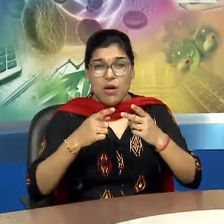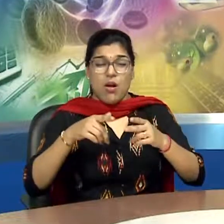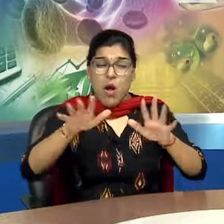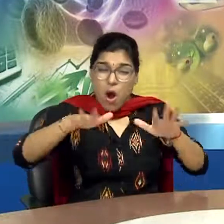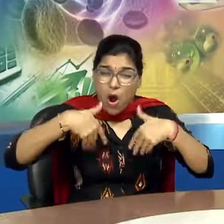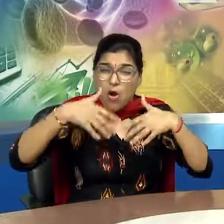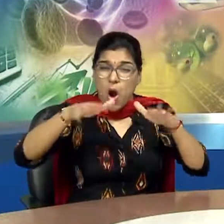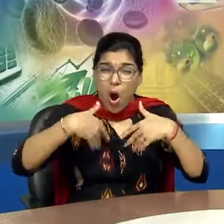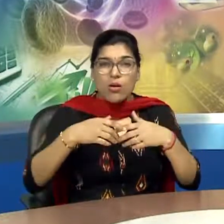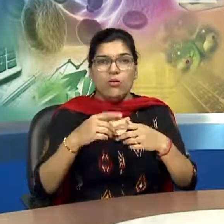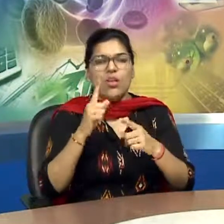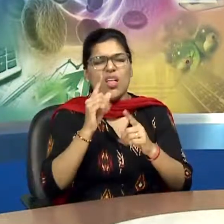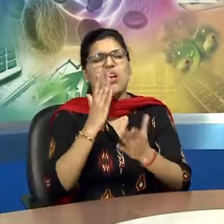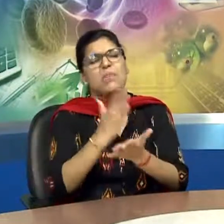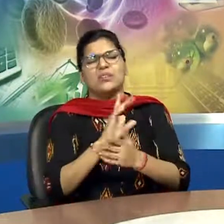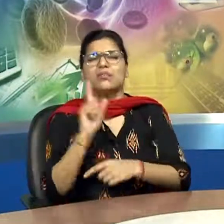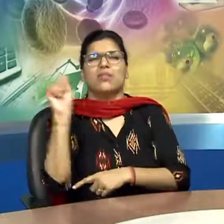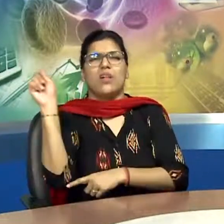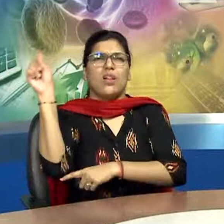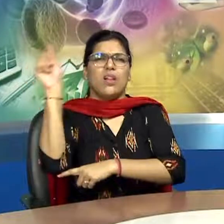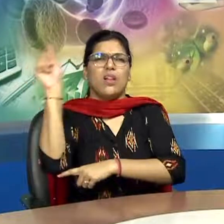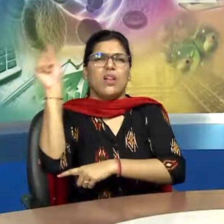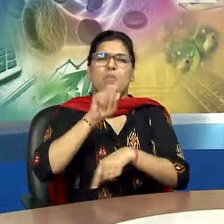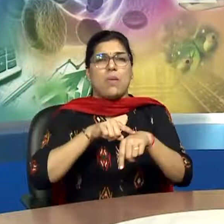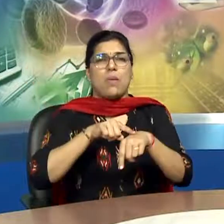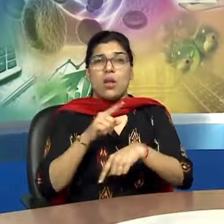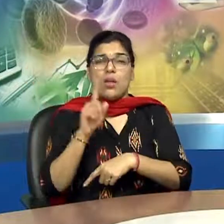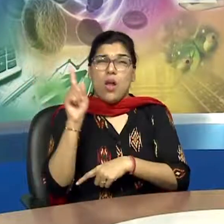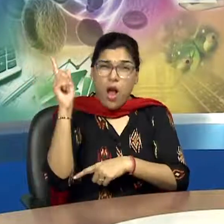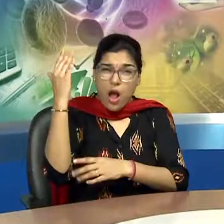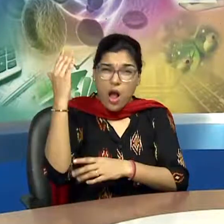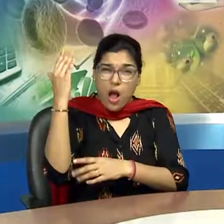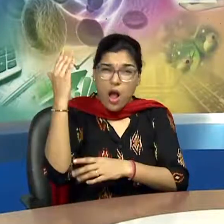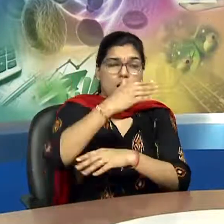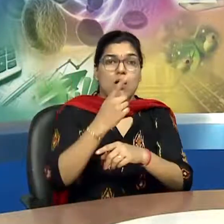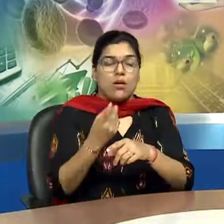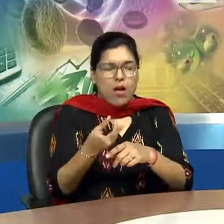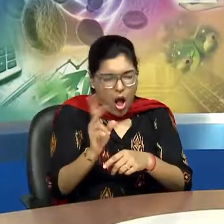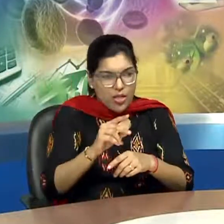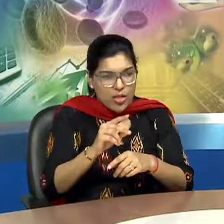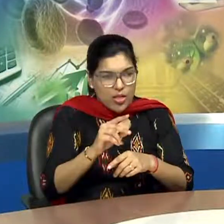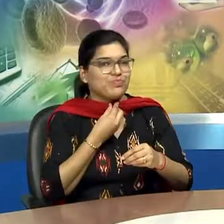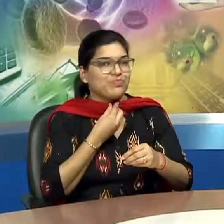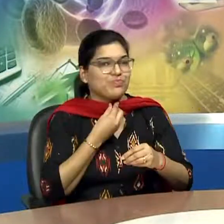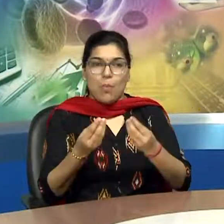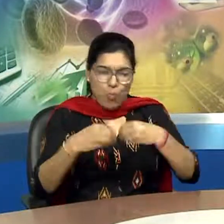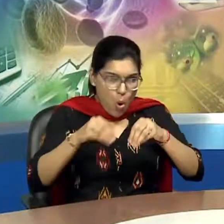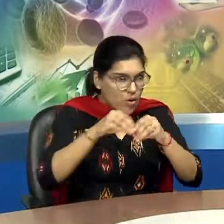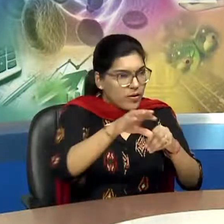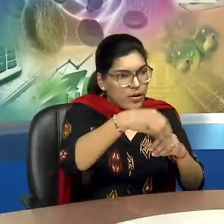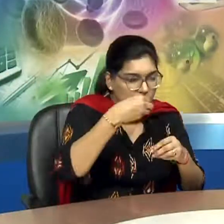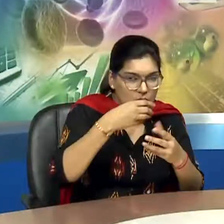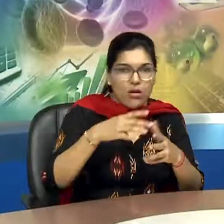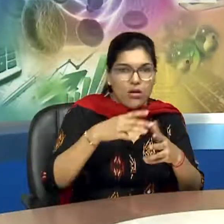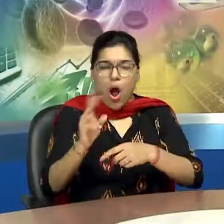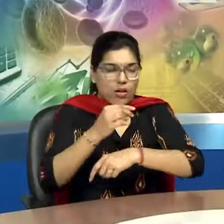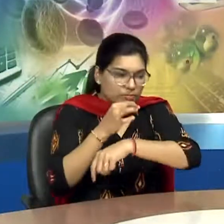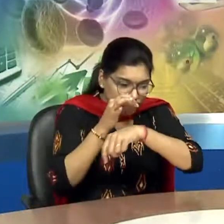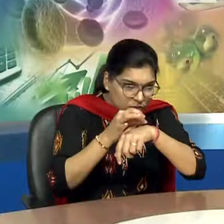There are many addictions. Sometimes there is alcohol addiction, sometimes there are drug addiction. When the